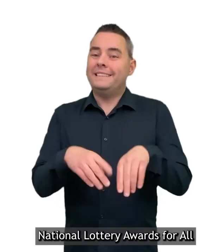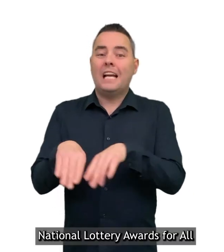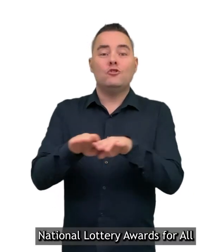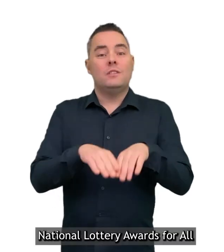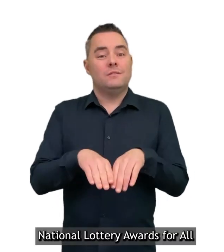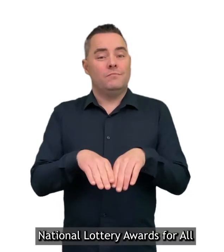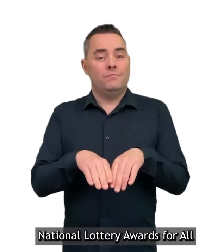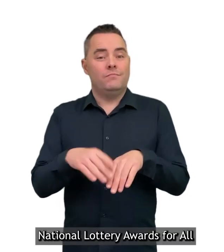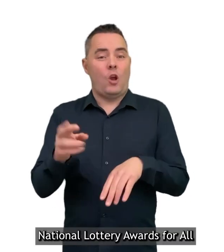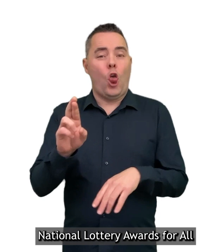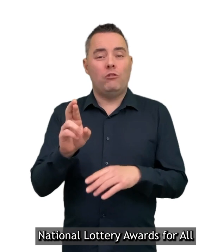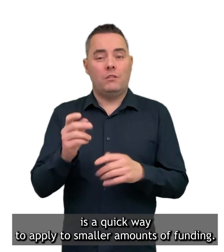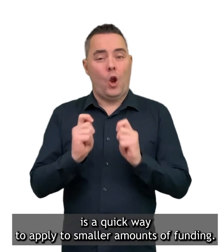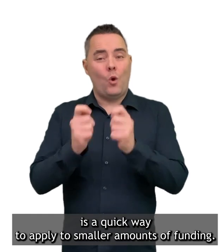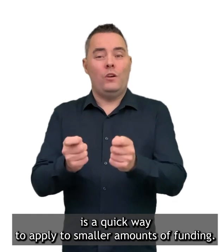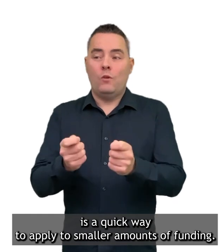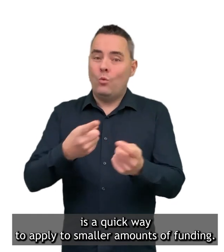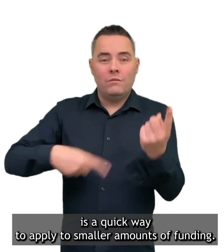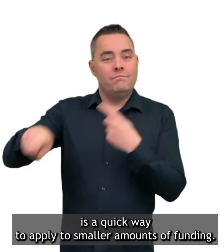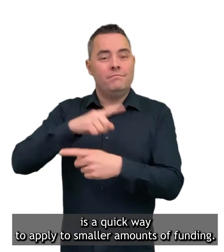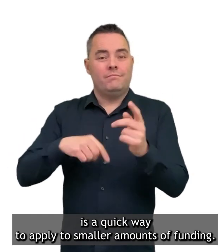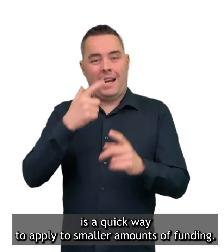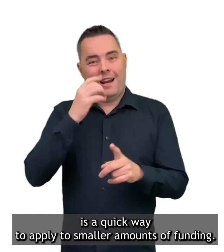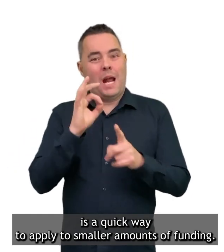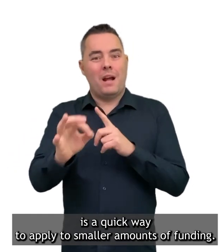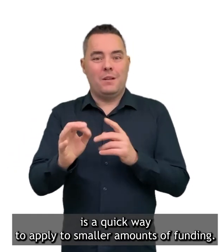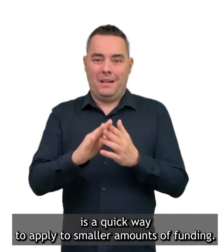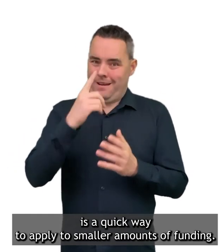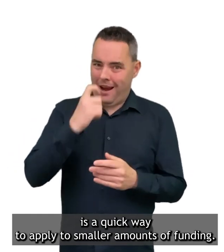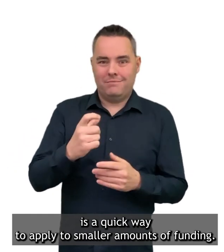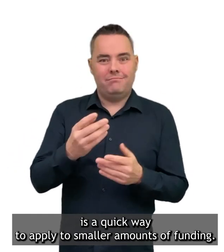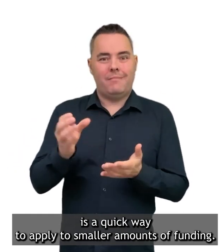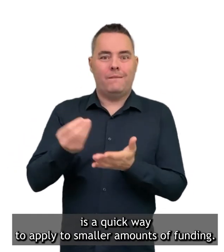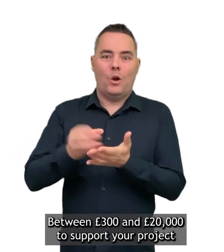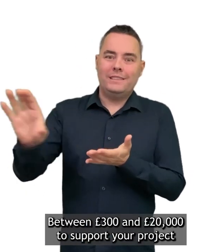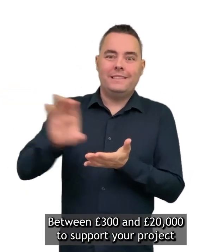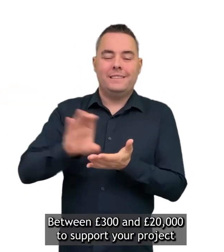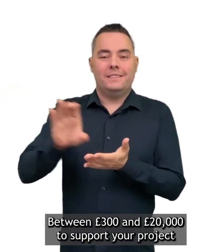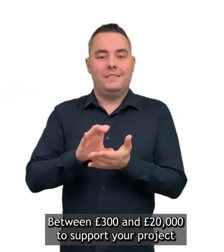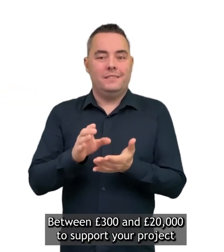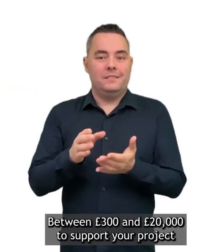National Lottery Awards for All is a quick way to apply for smaller amounts of funding between £300